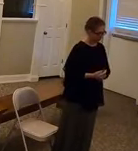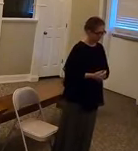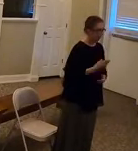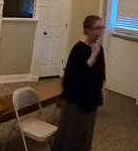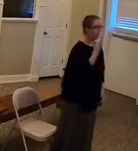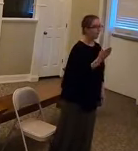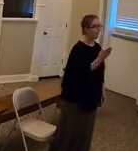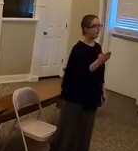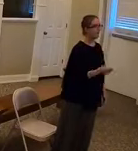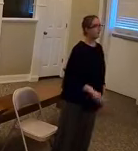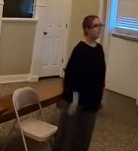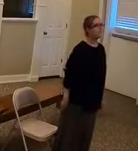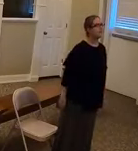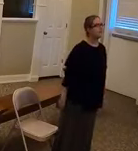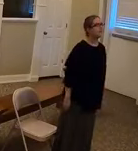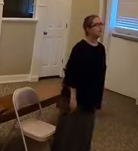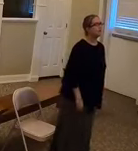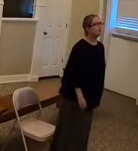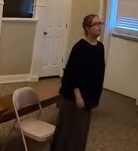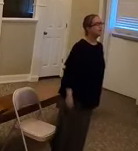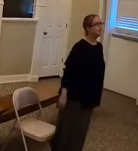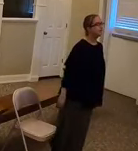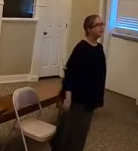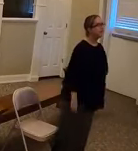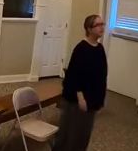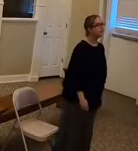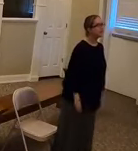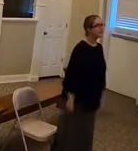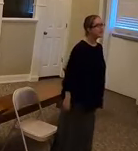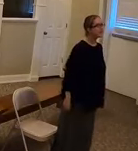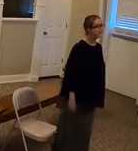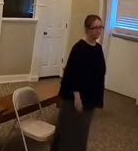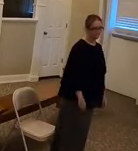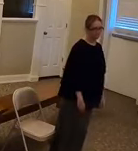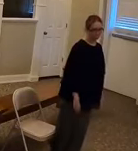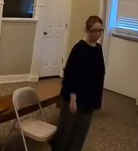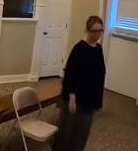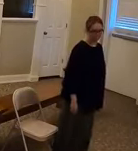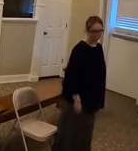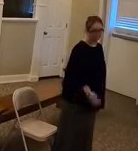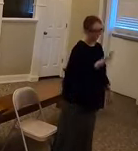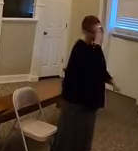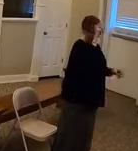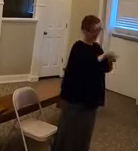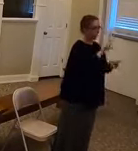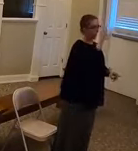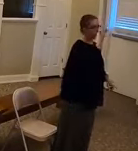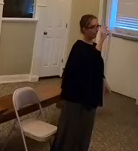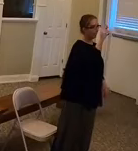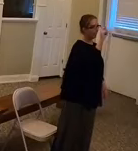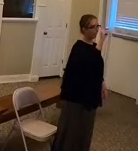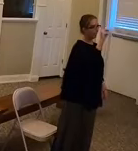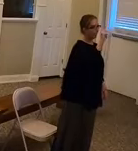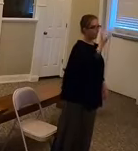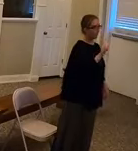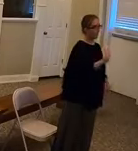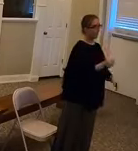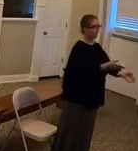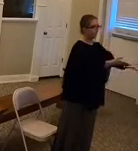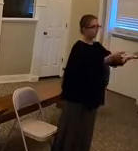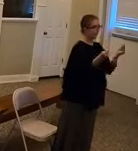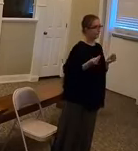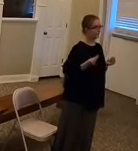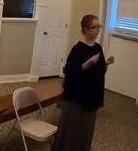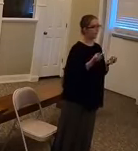hallelujah, thank you, mighty God, hallelujah, Jesus, hallelujah. Amen, Brother Corona, if you would come and receive our tithes